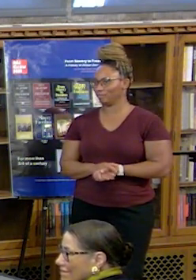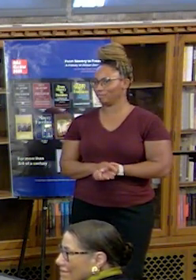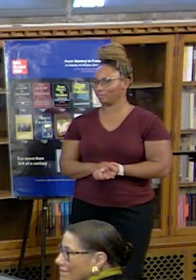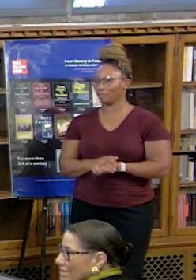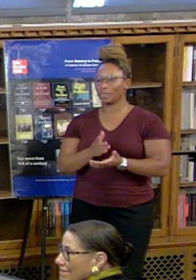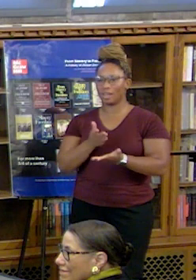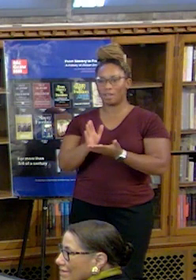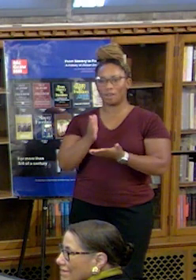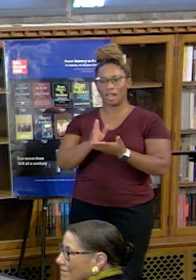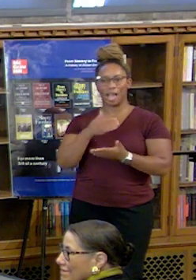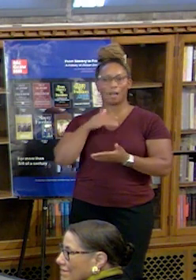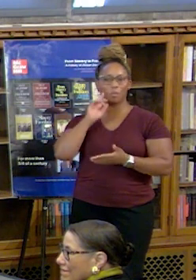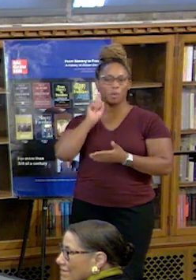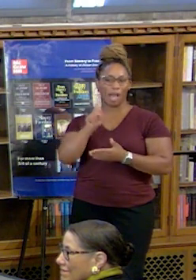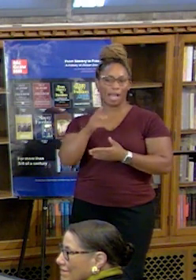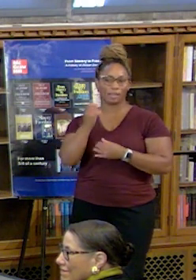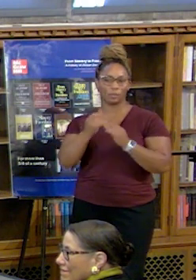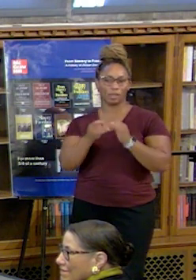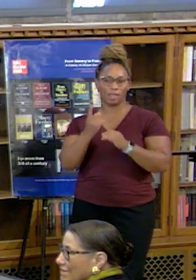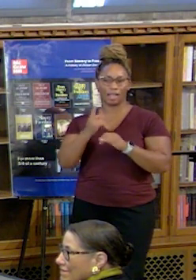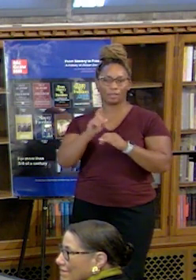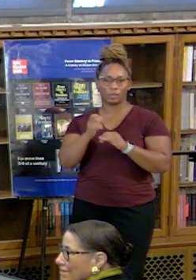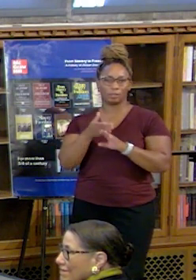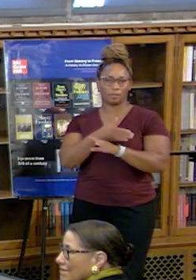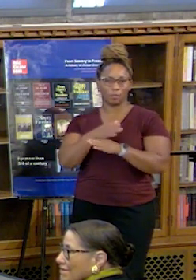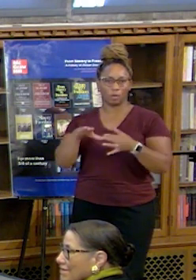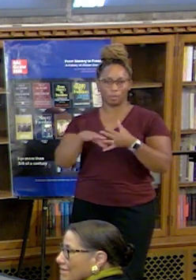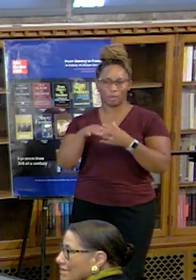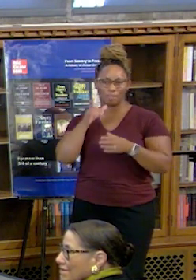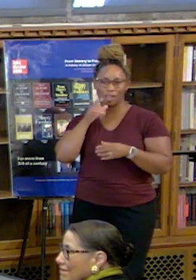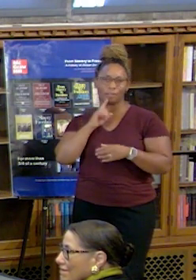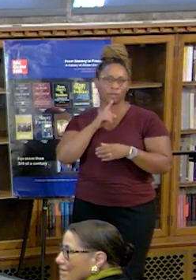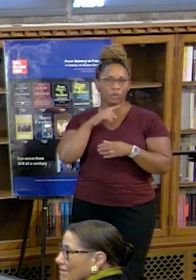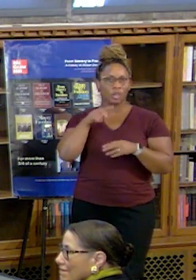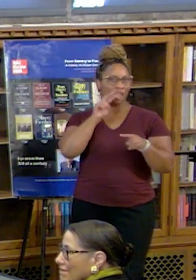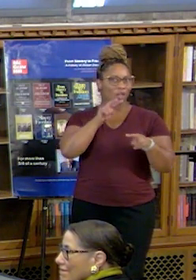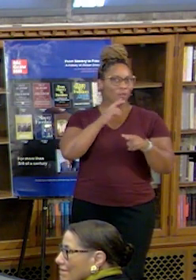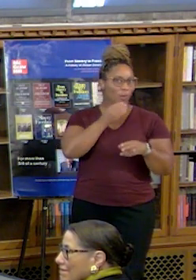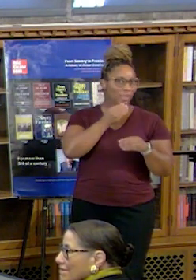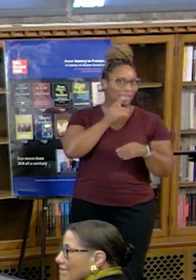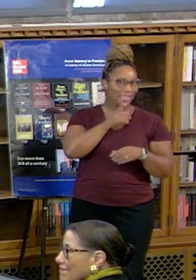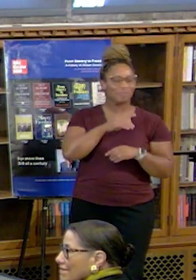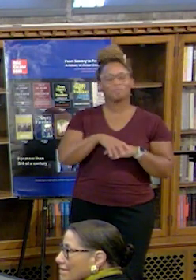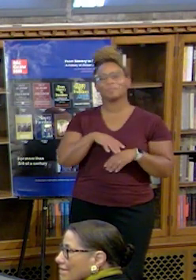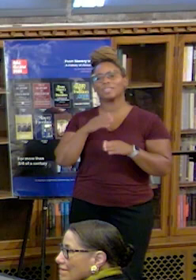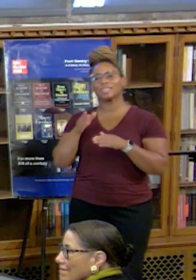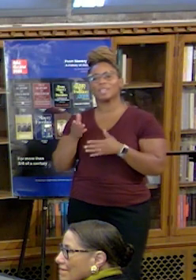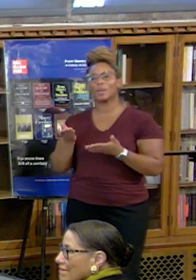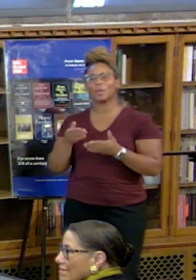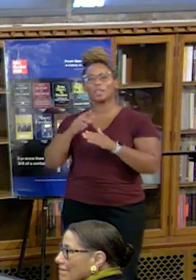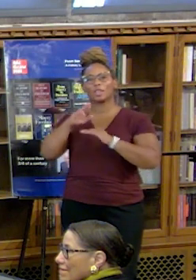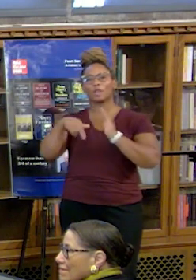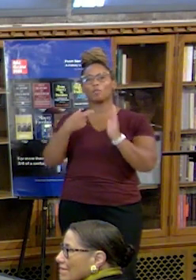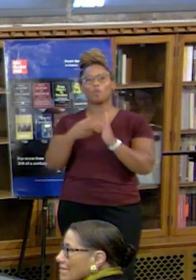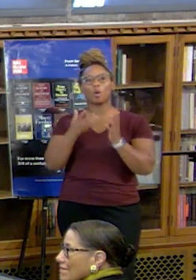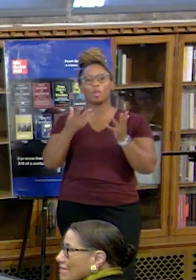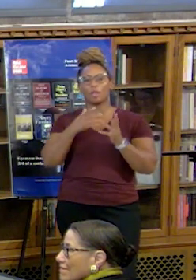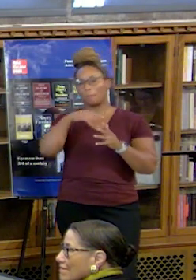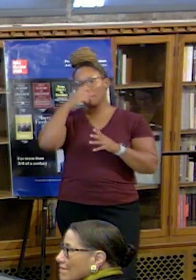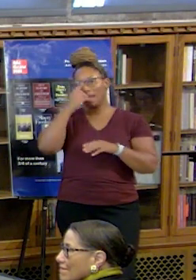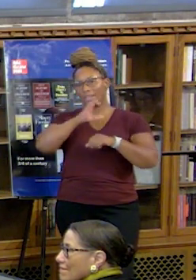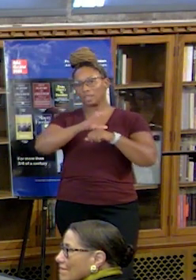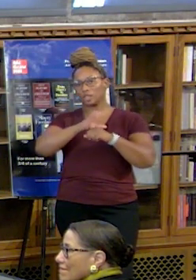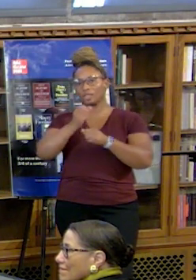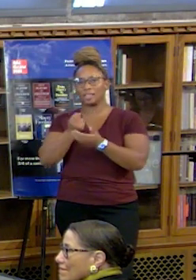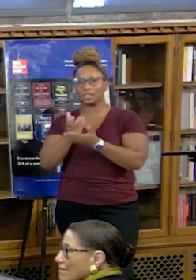all right and then I'll ask one last question before we break the lunch people looking forward to so can you speak to the role of black churches